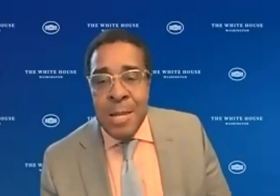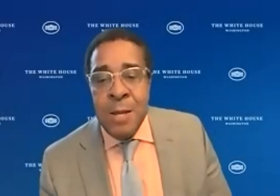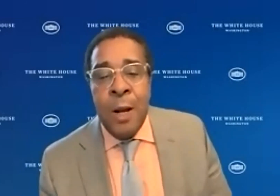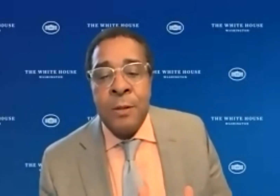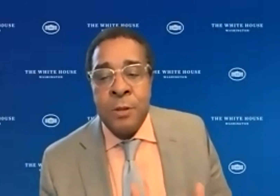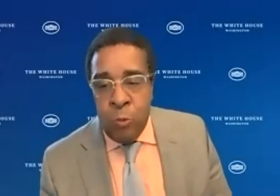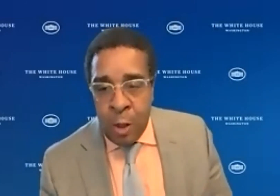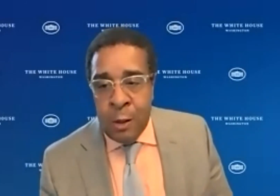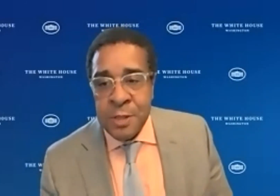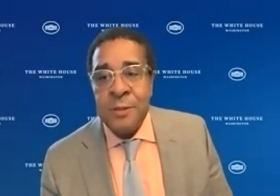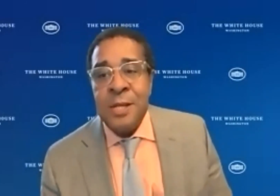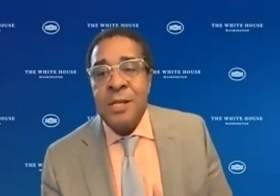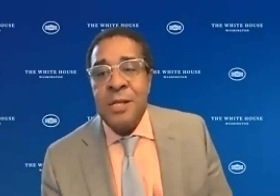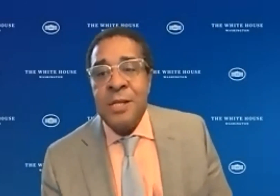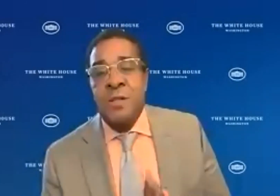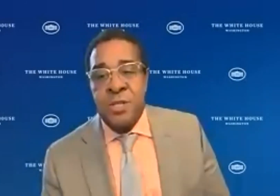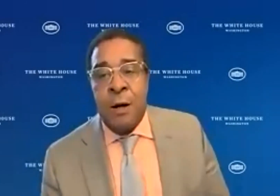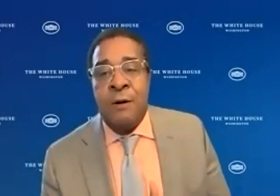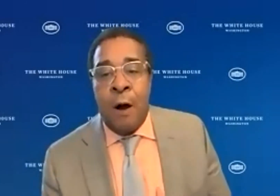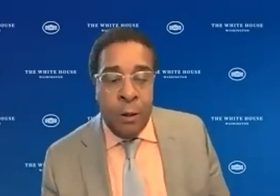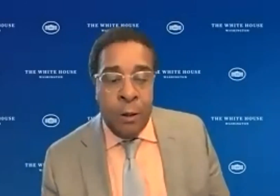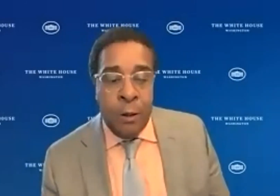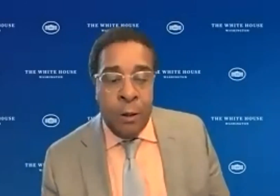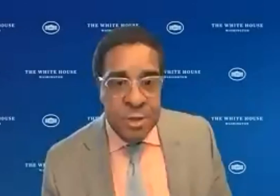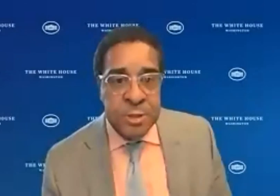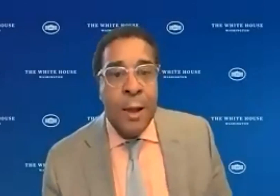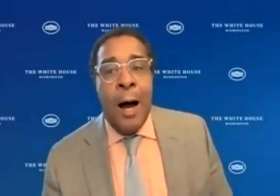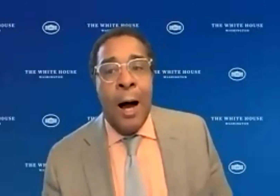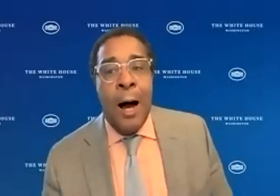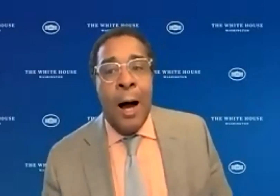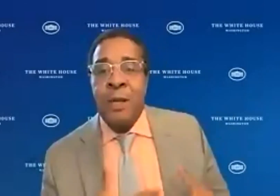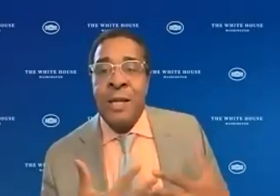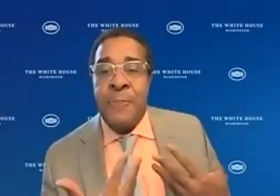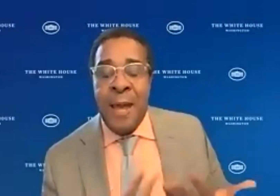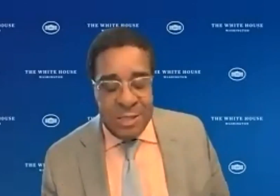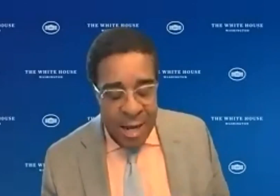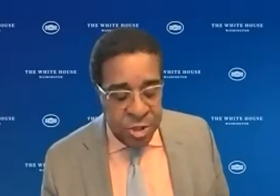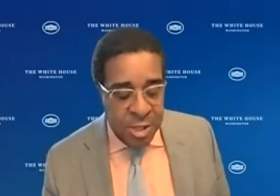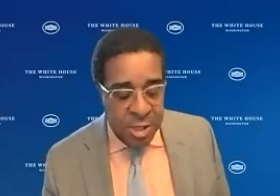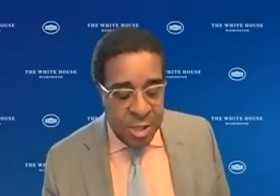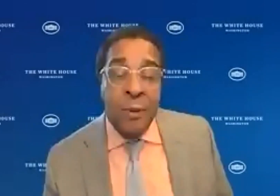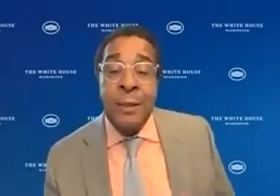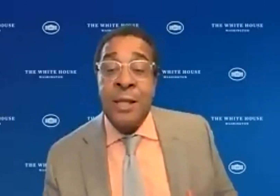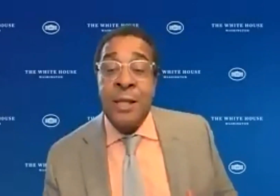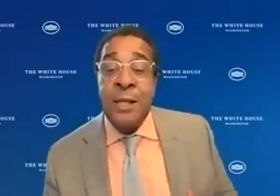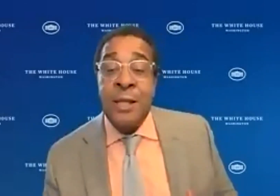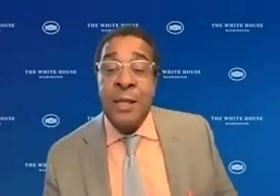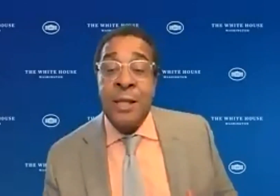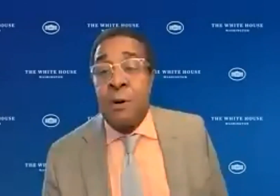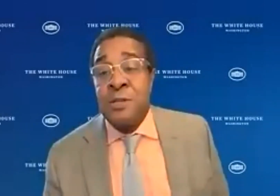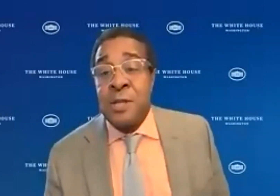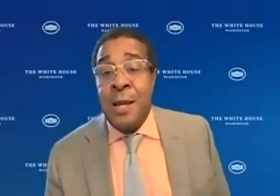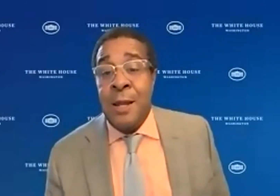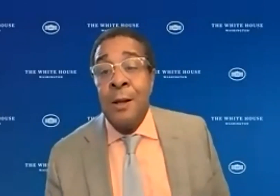disease anywhere in the world needs to be a concern of all of us, and that we need to pay attention and that we need to put